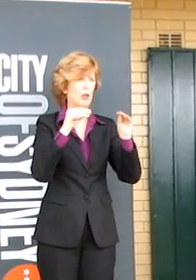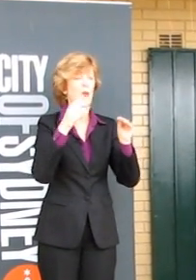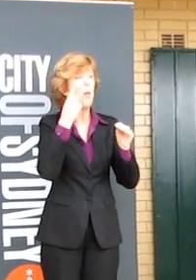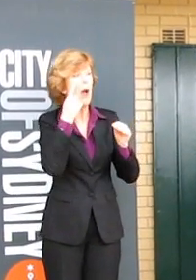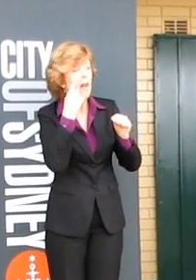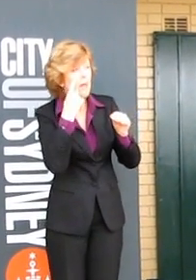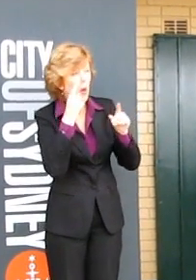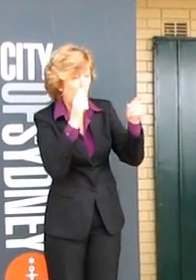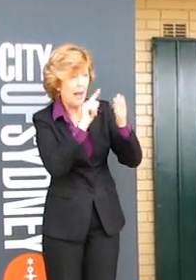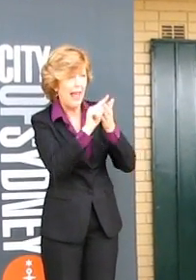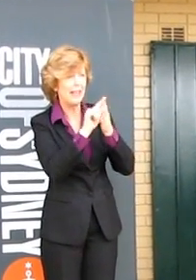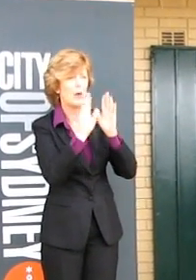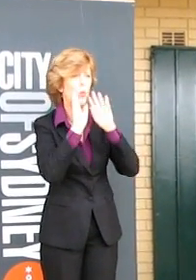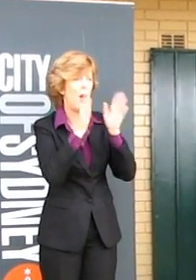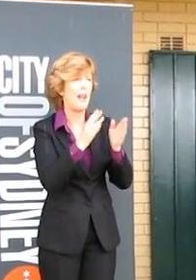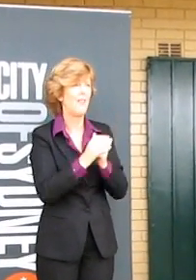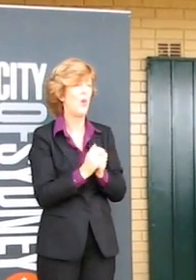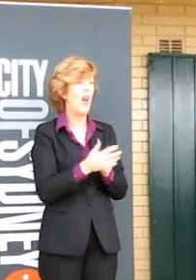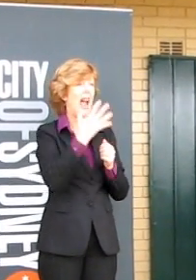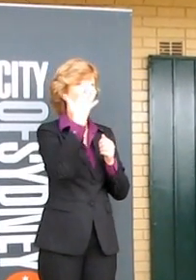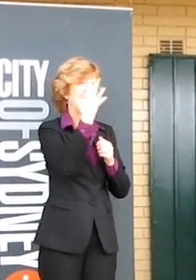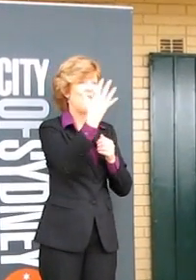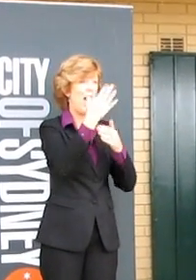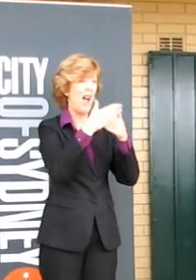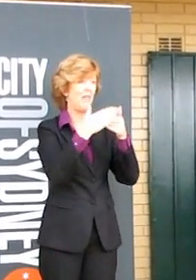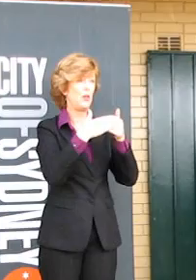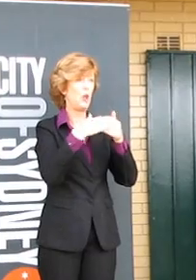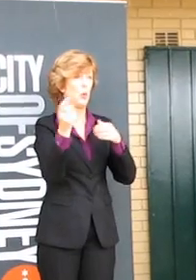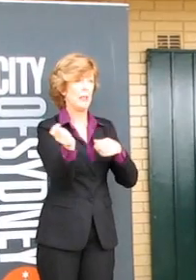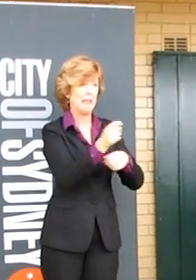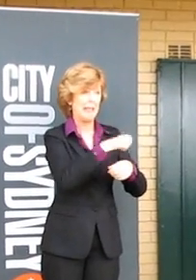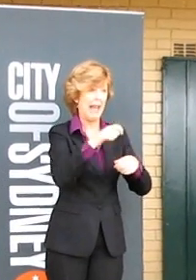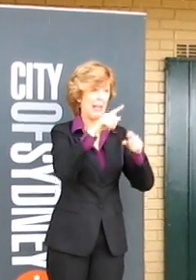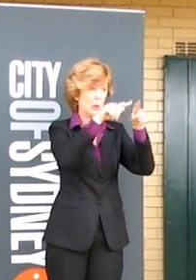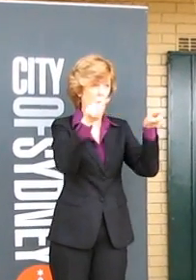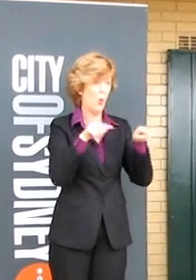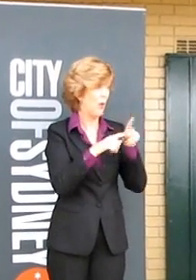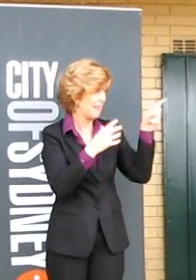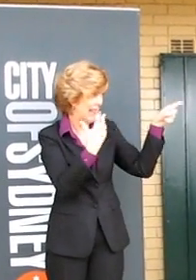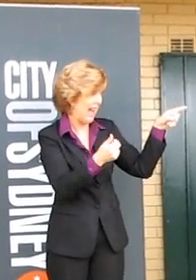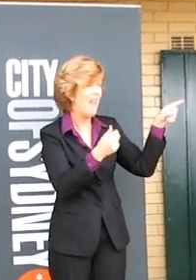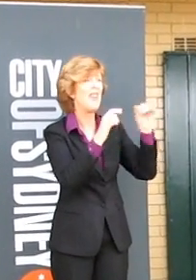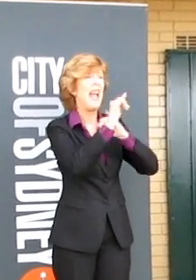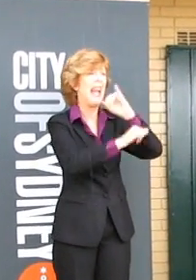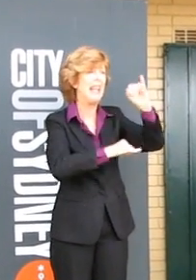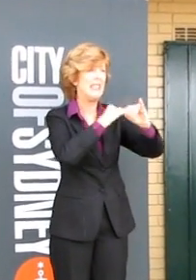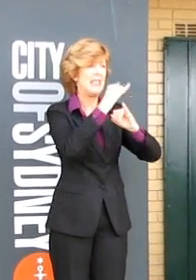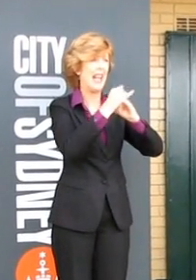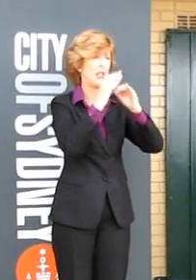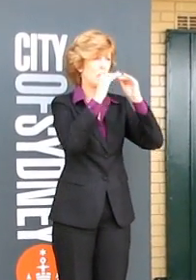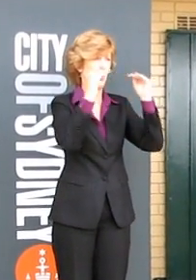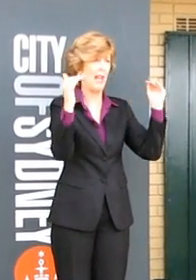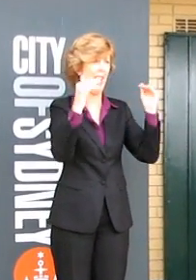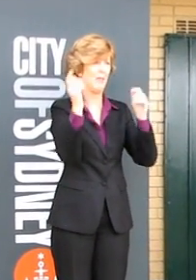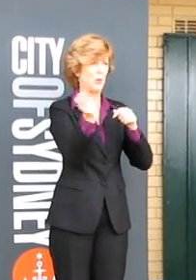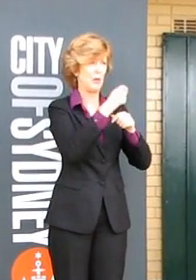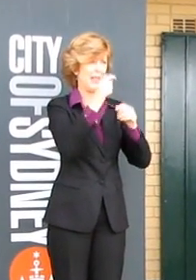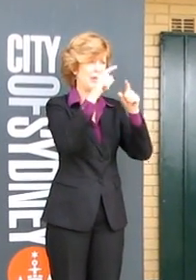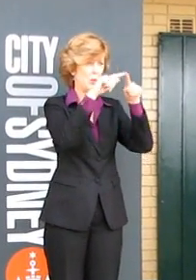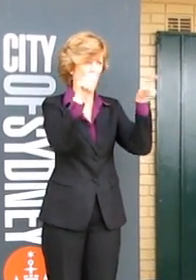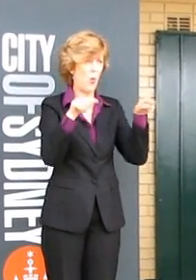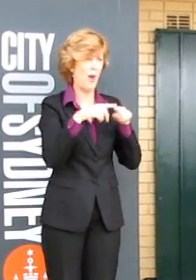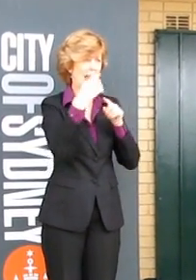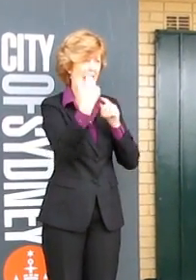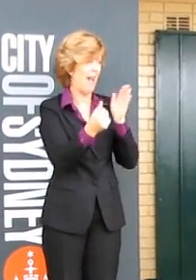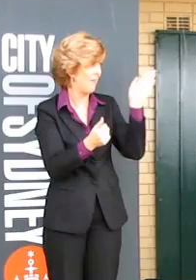courts and they're actually international standard surfaces. So if you're of international standard tennis, you can play on those courts.